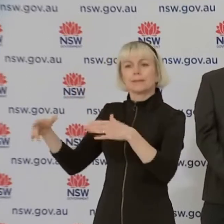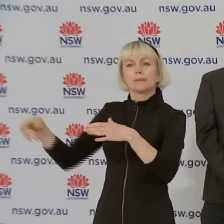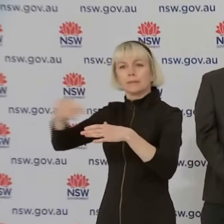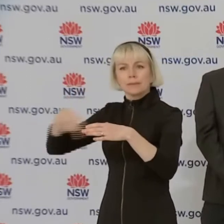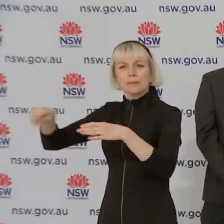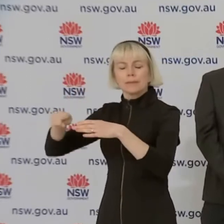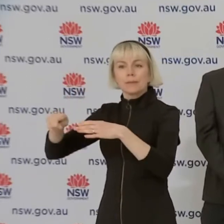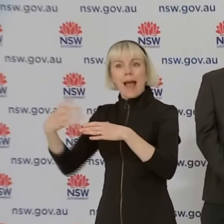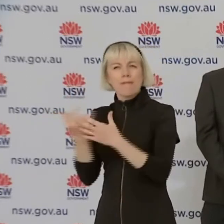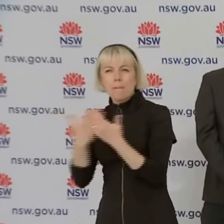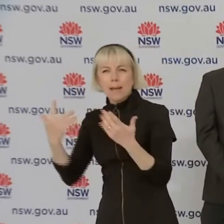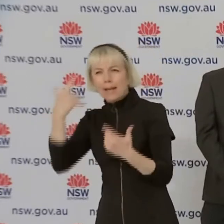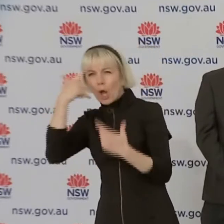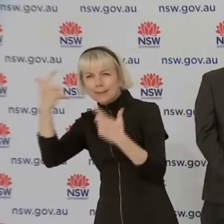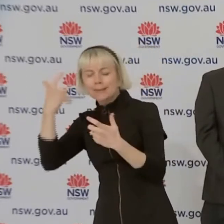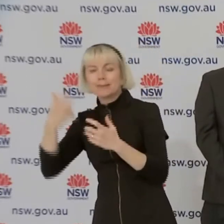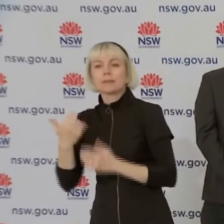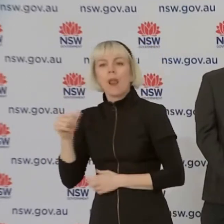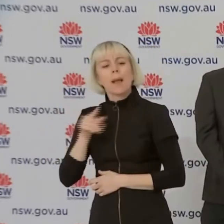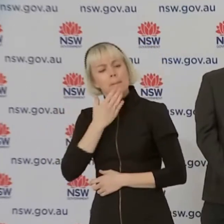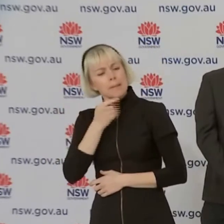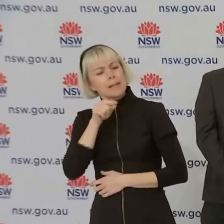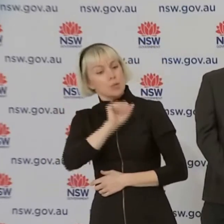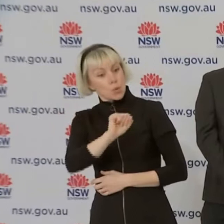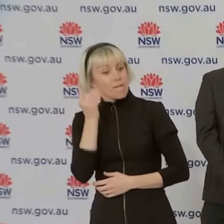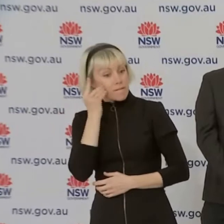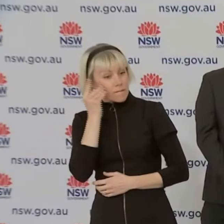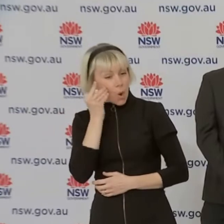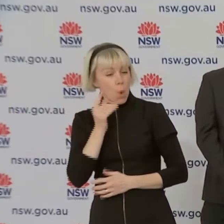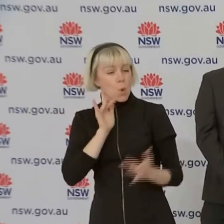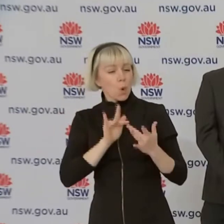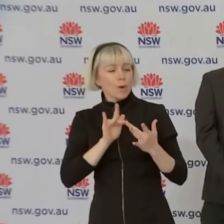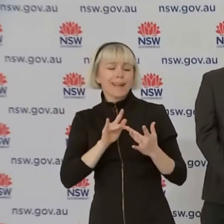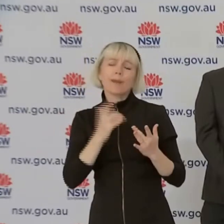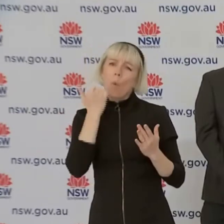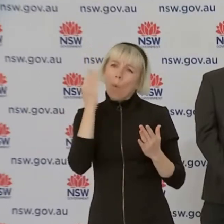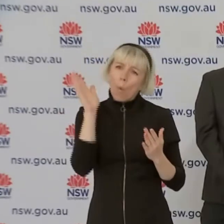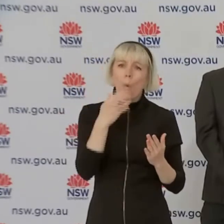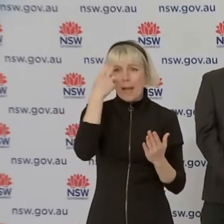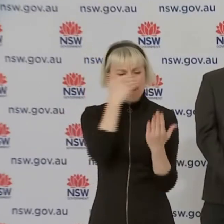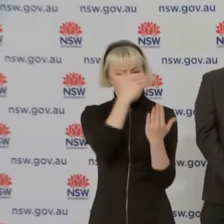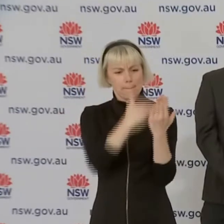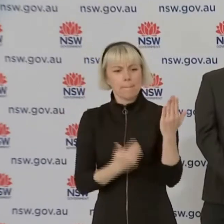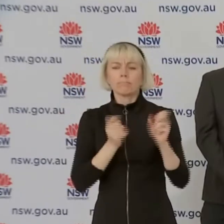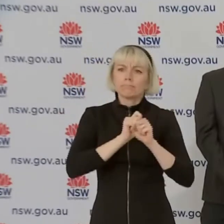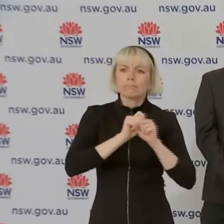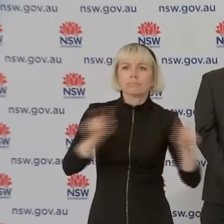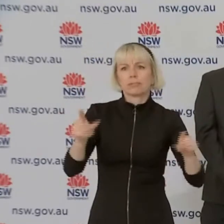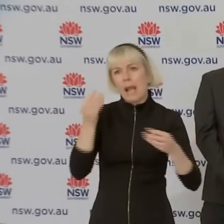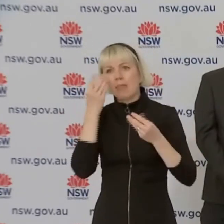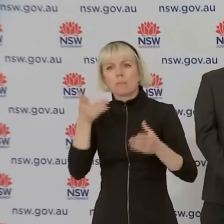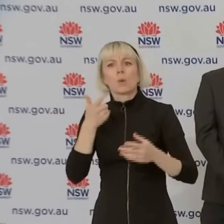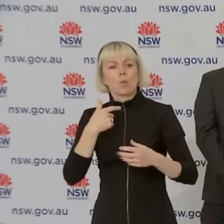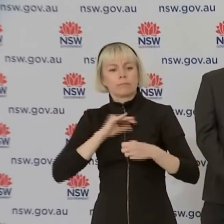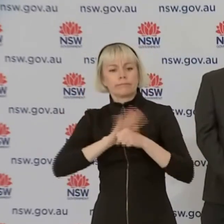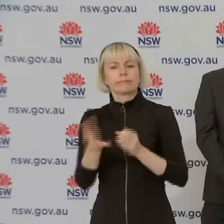sure that everybody in somebody's phone is contacted, that caution is taken. So often health will cast a wider